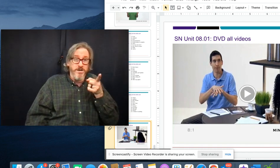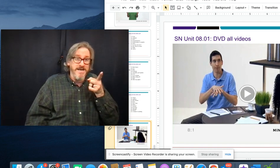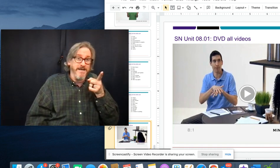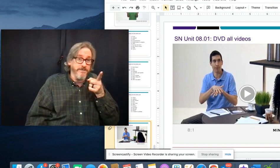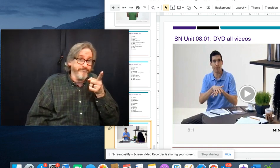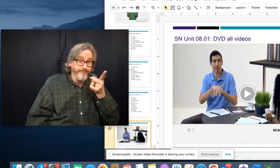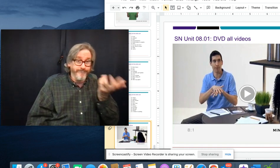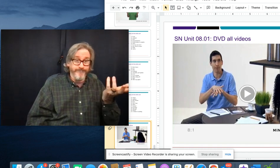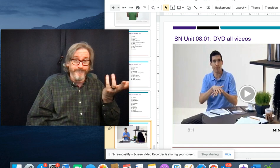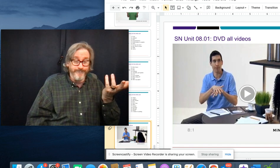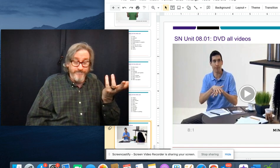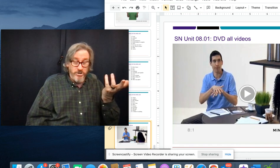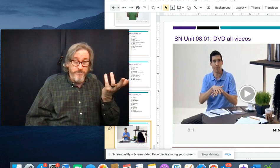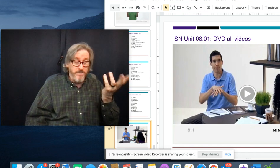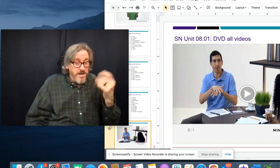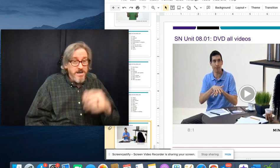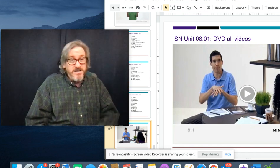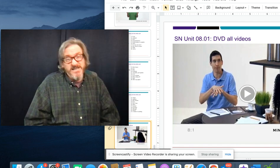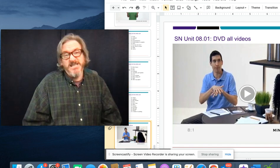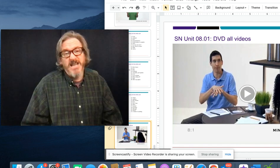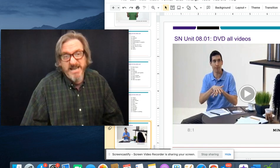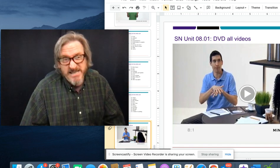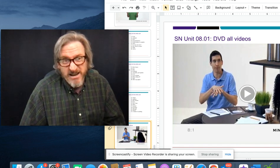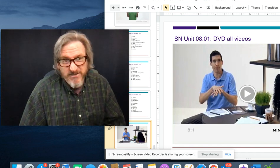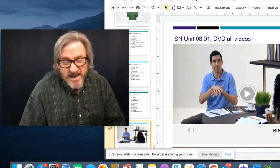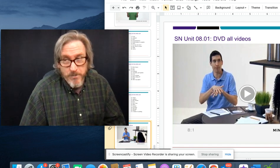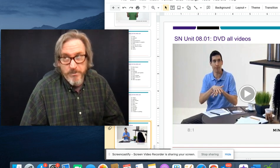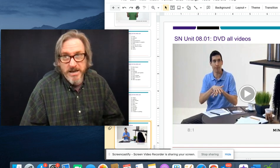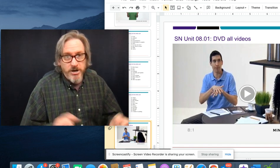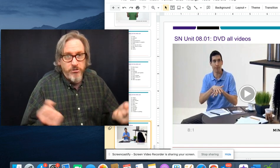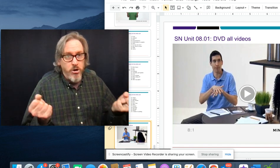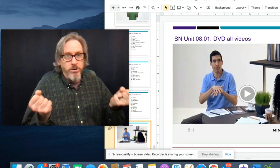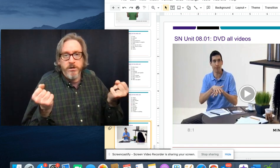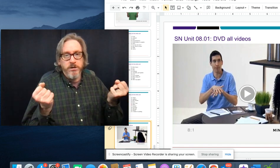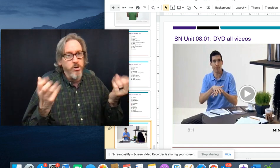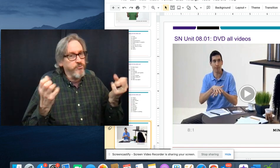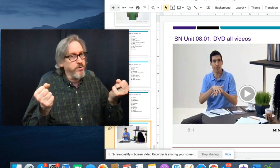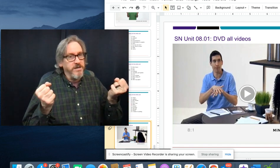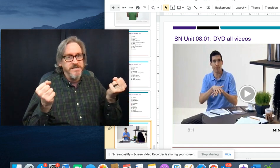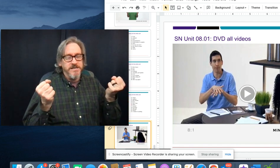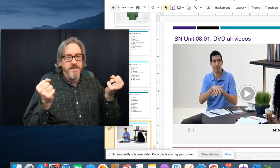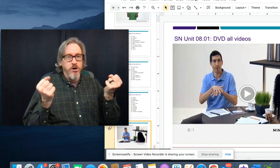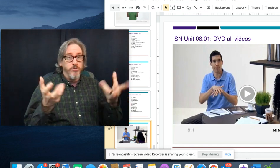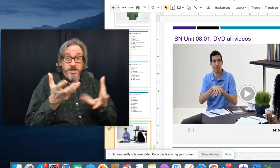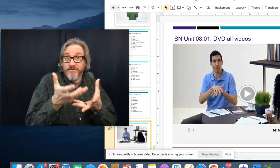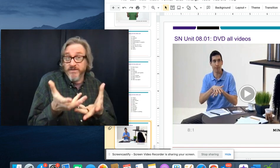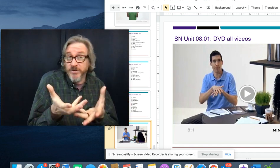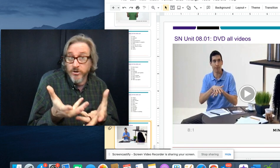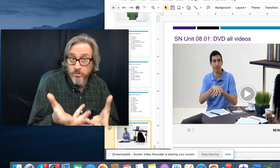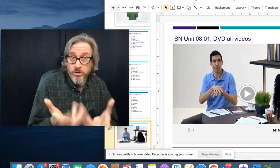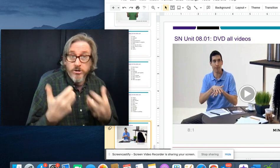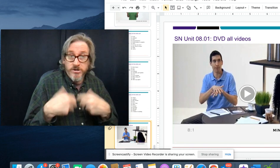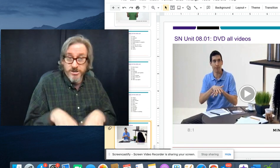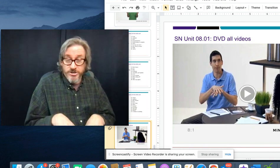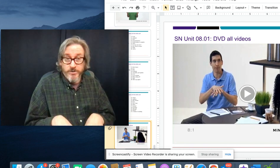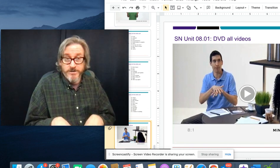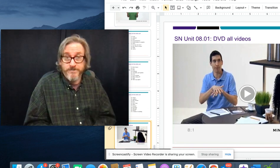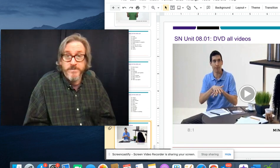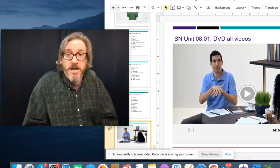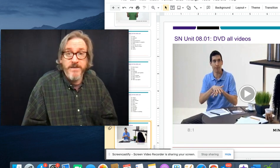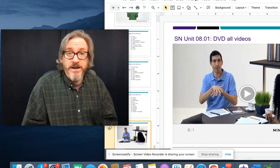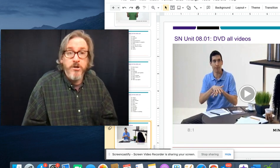feel very awkward doing just solo by yourself. Pretend like you're Zoom calling the people on the video. It's the easiest way that I